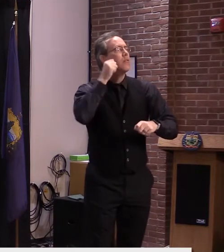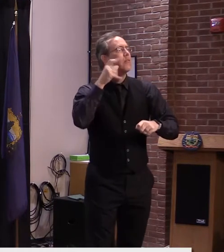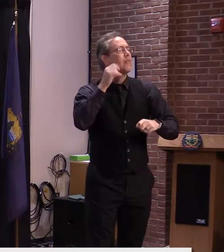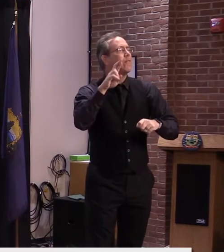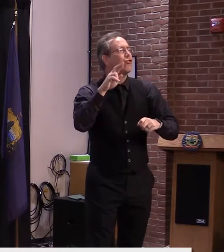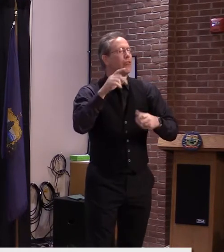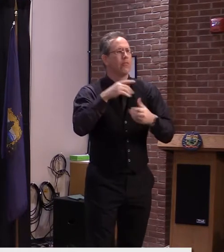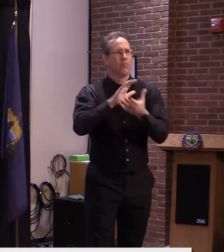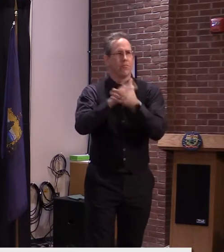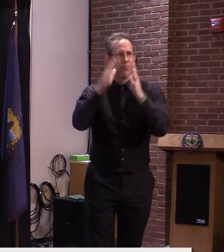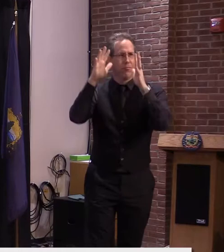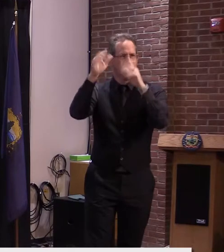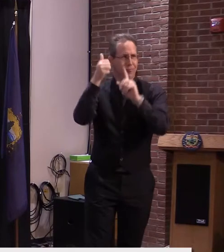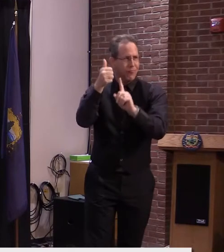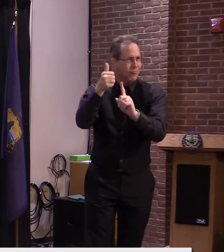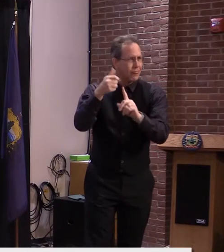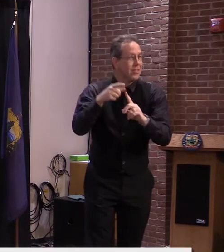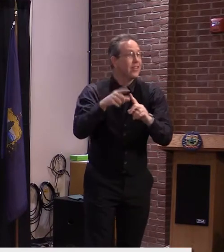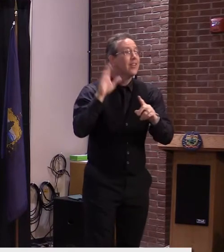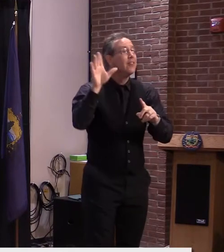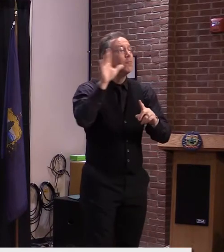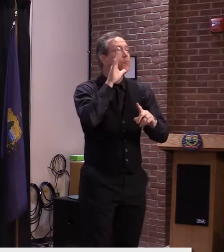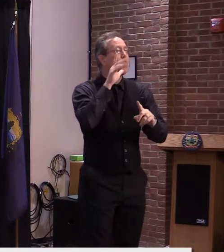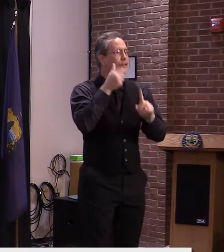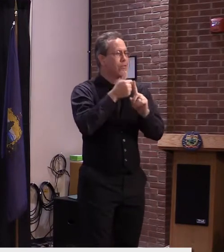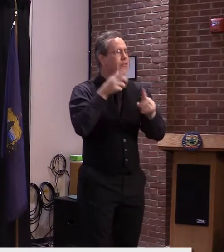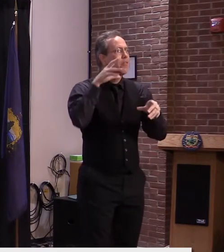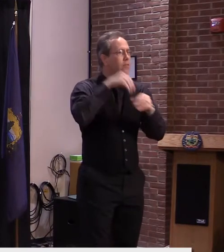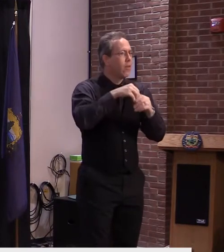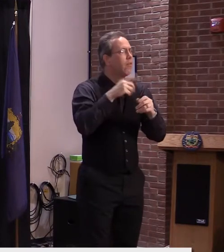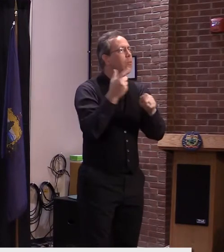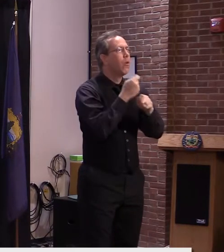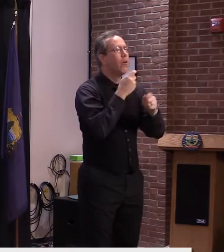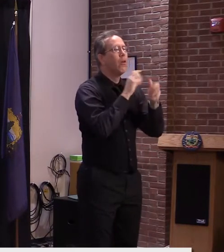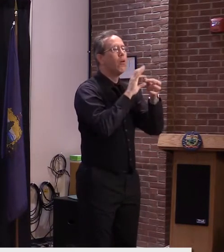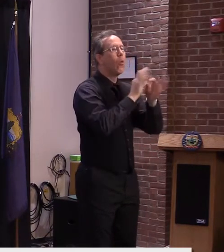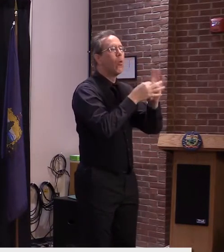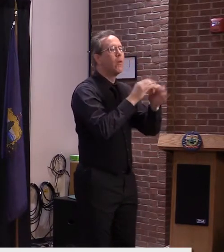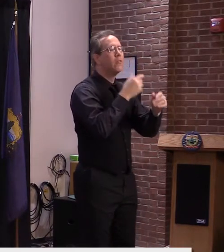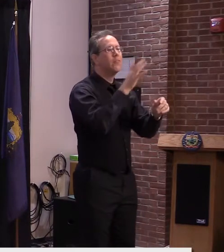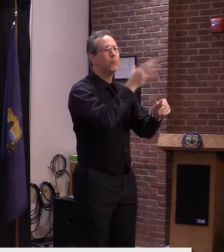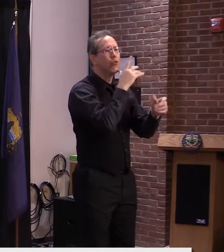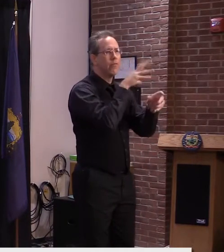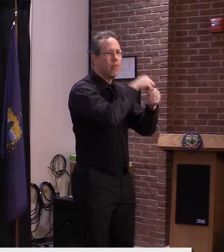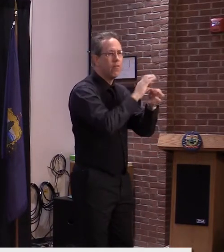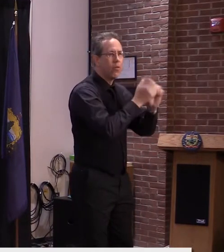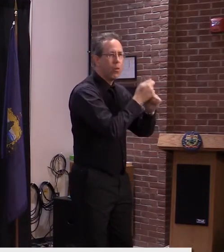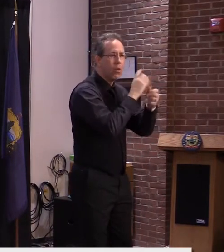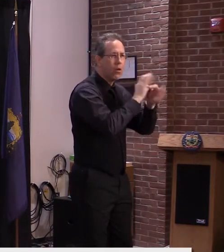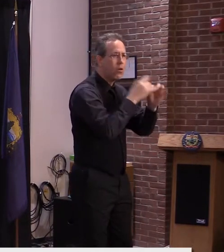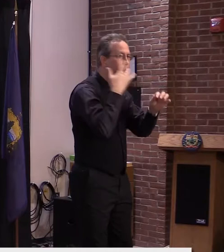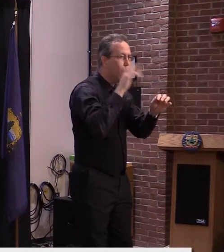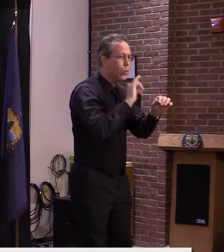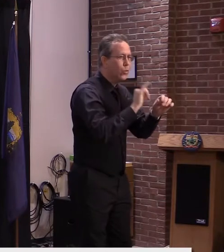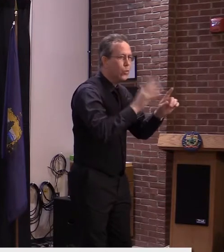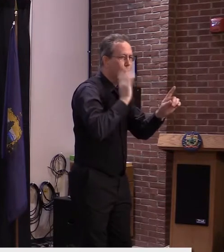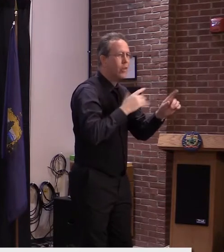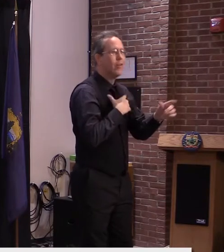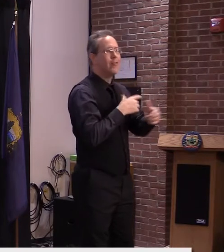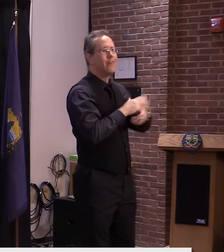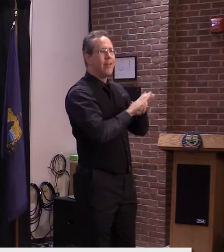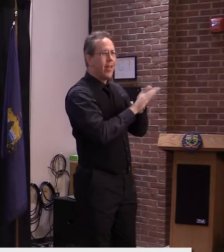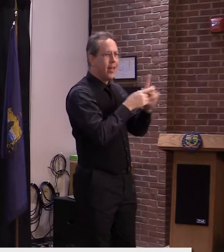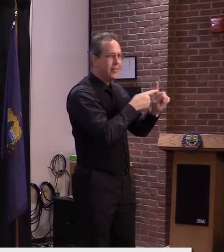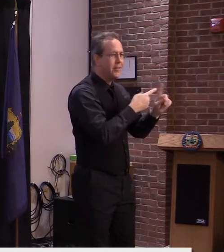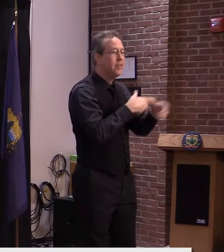what he's accomplished. And as I was watching last night, I also noticed he was wearing bib number 14,